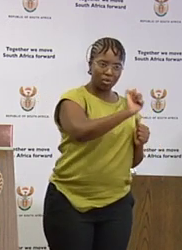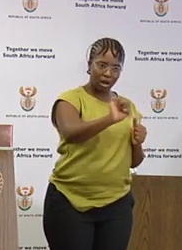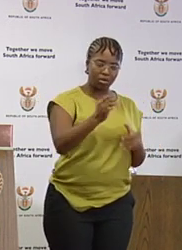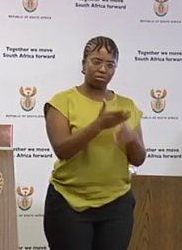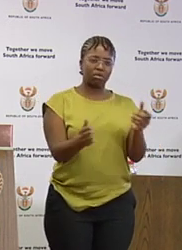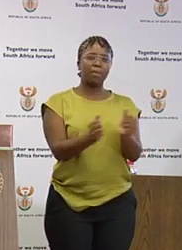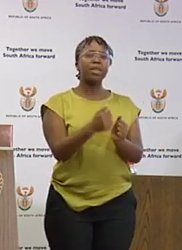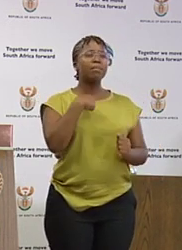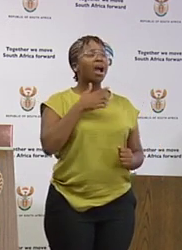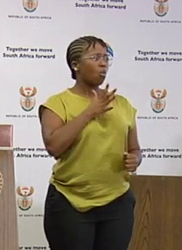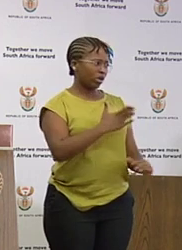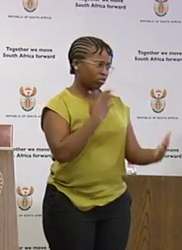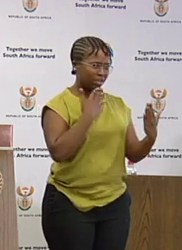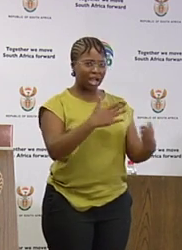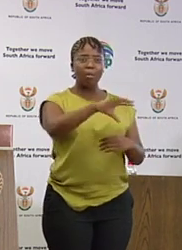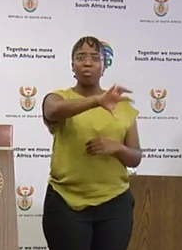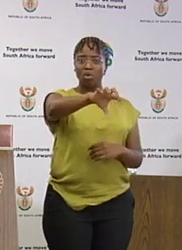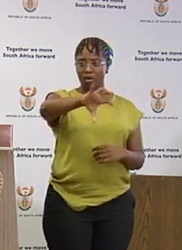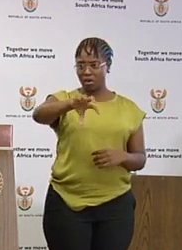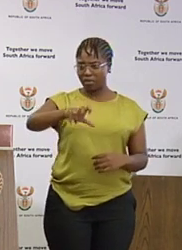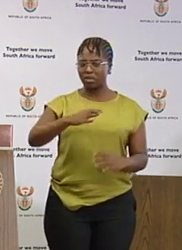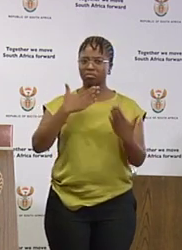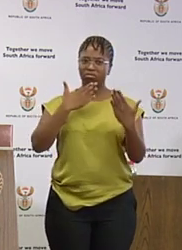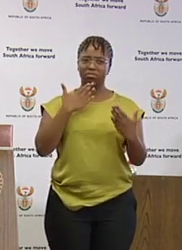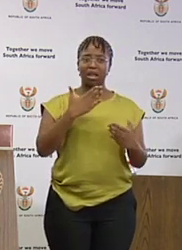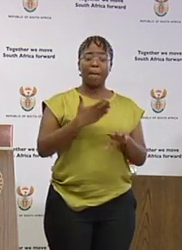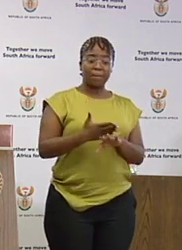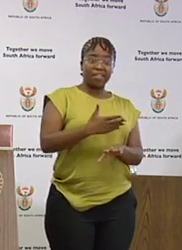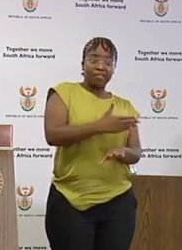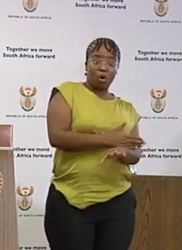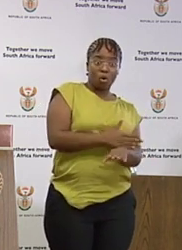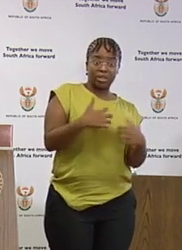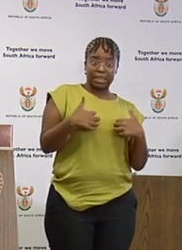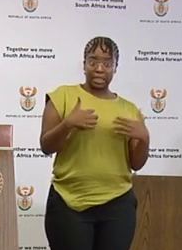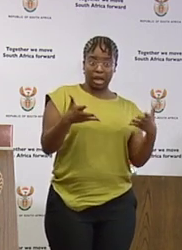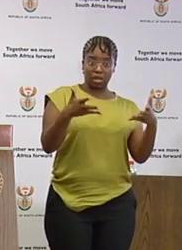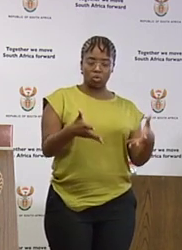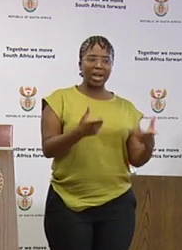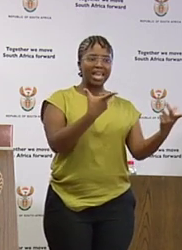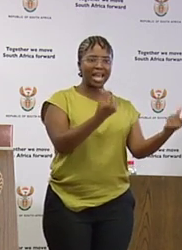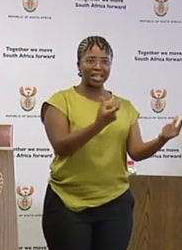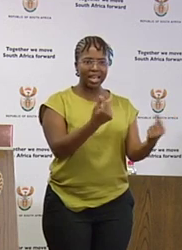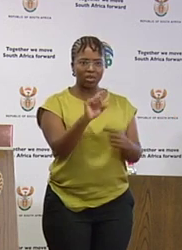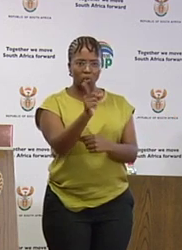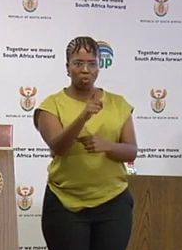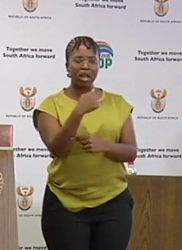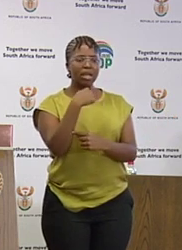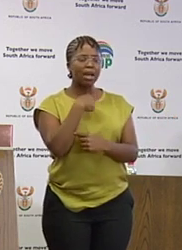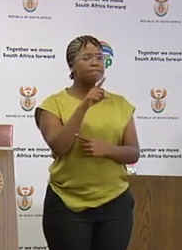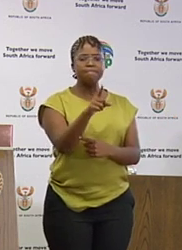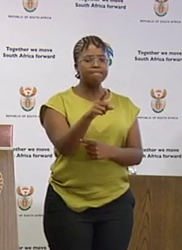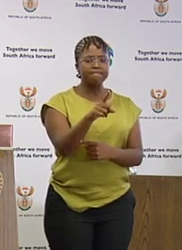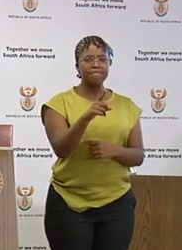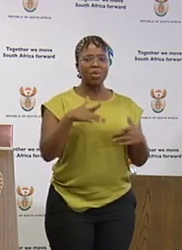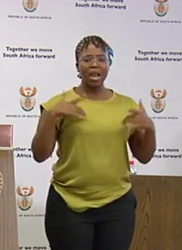I do wish to thank the provinces who stepped up long even before we were able to give the directive, for finding the shelters,